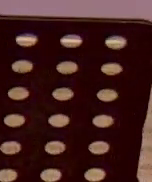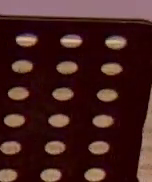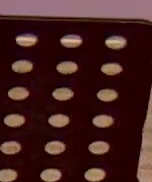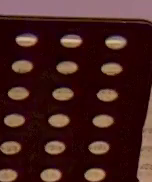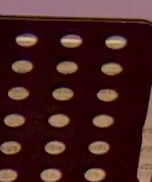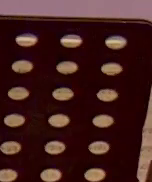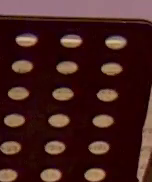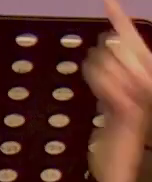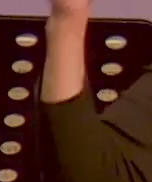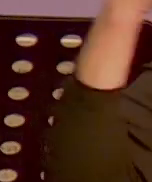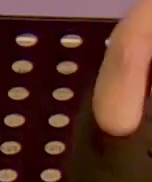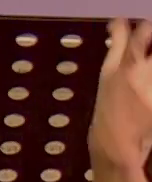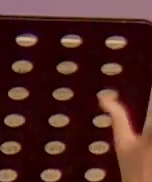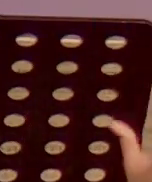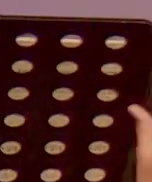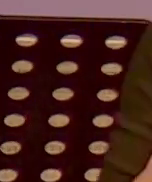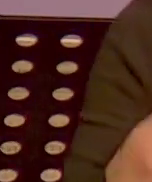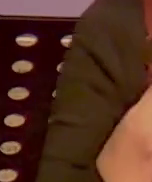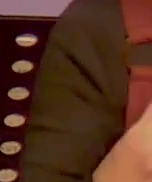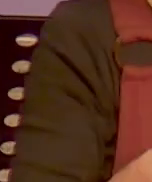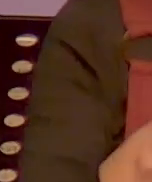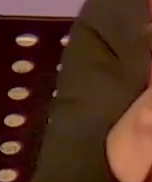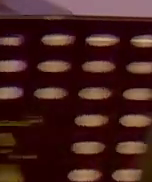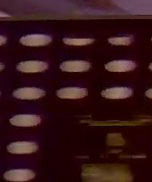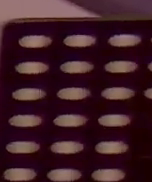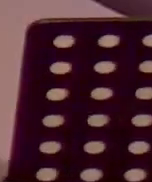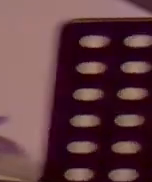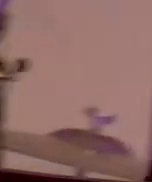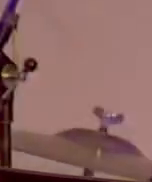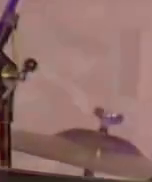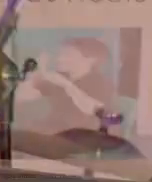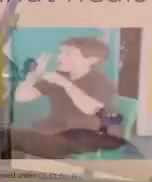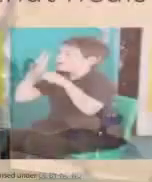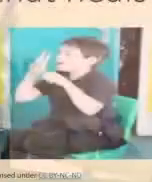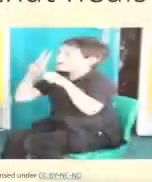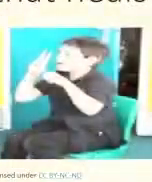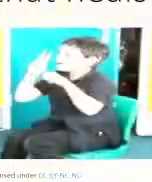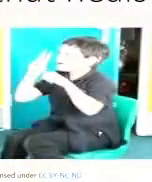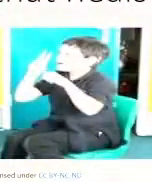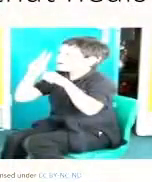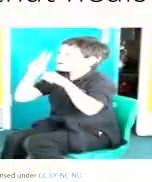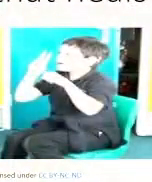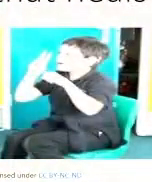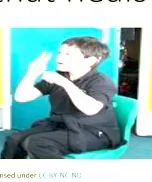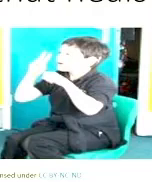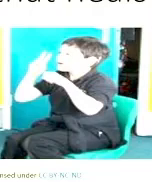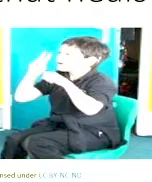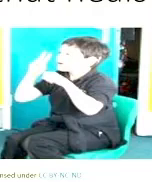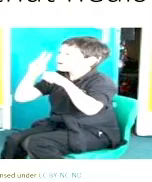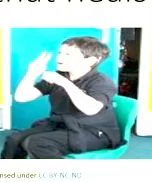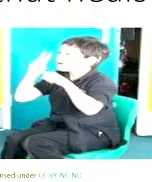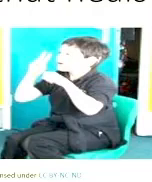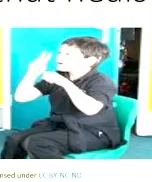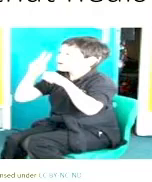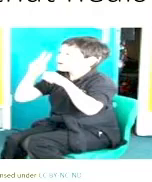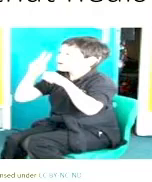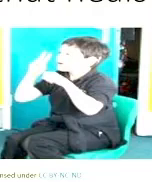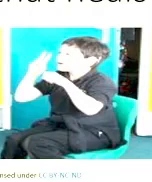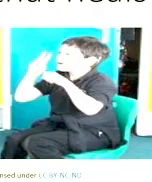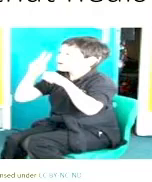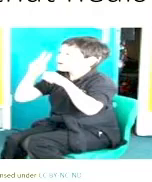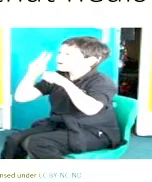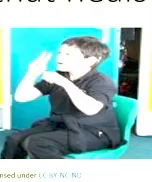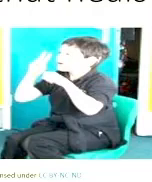If we look at verse 26, it says, he said, if you will listen carefully to the Lord your